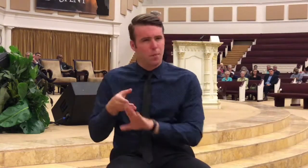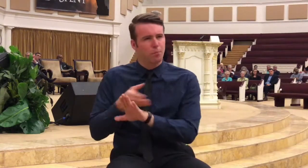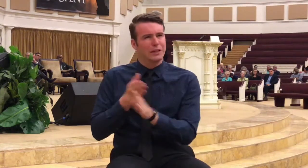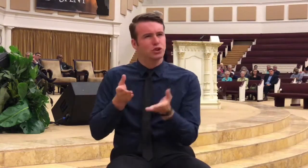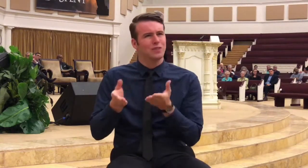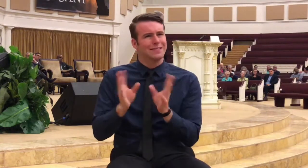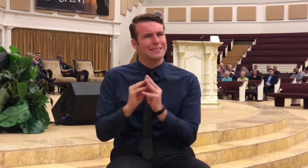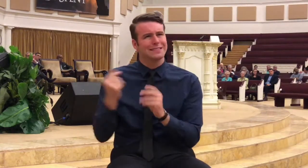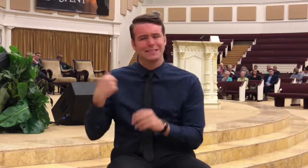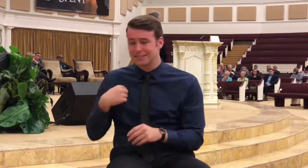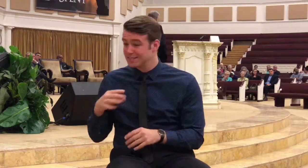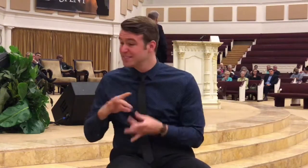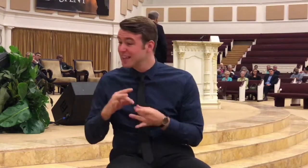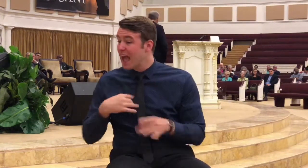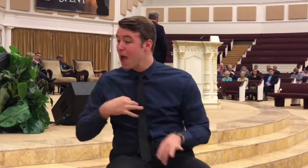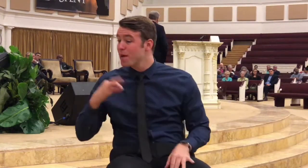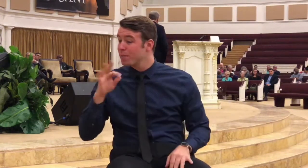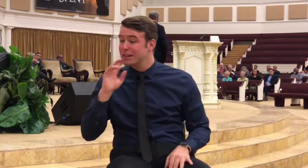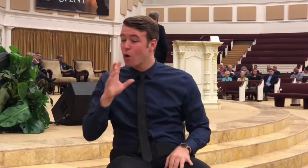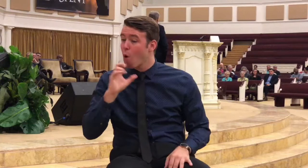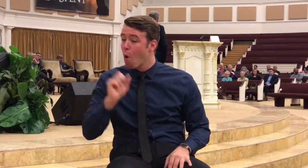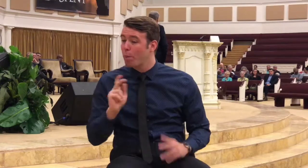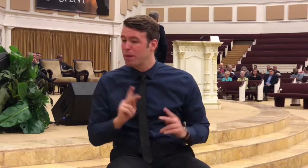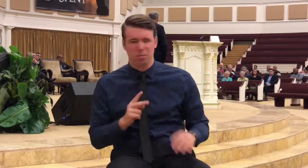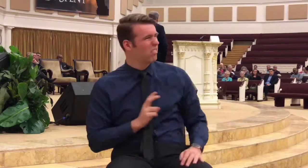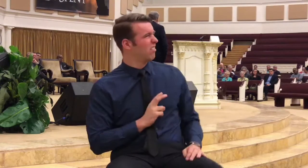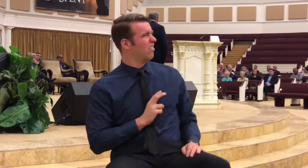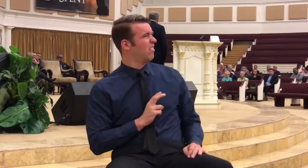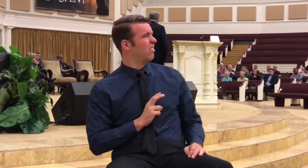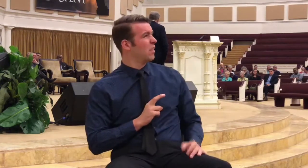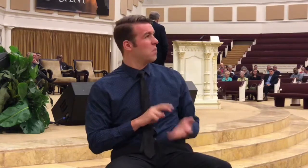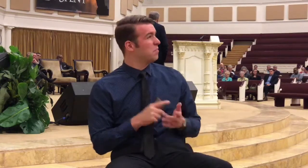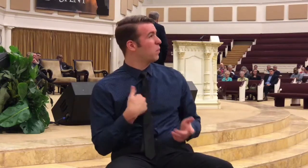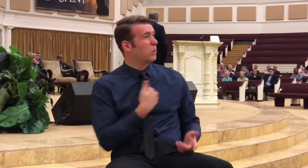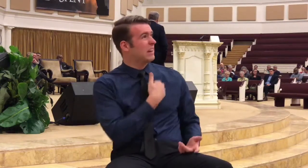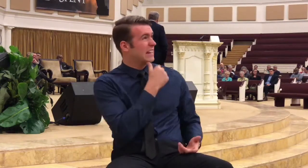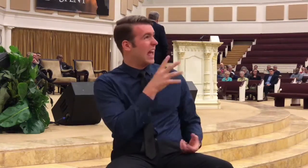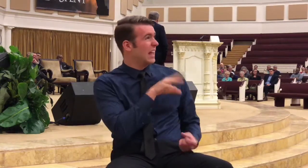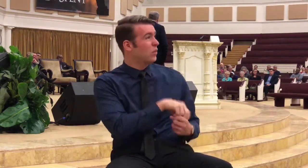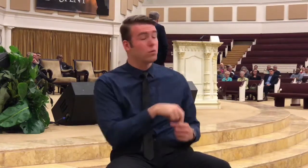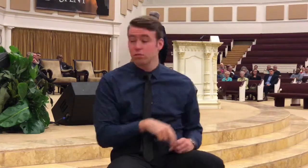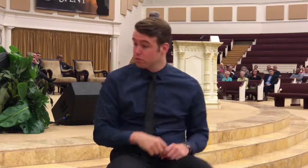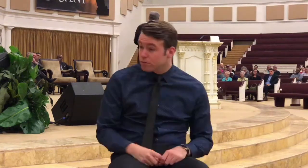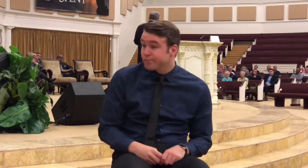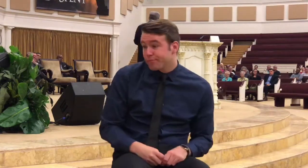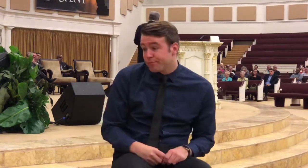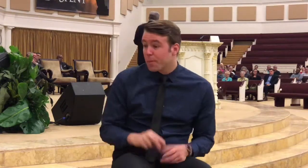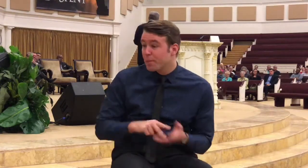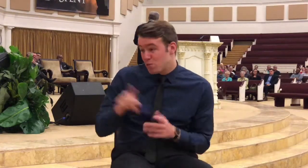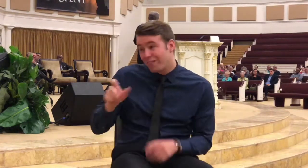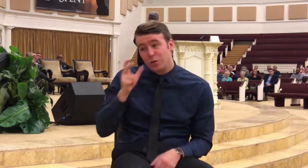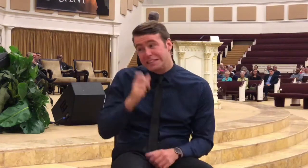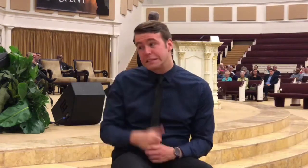I'm going to preach a message to old people tonight. And some of them said, well, that would exclude us. I said, well, you just have to